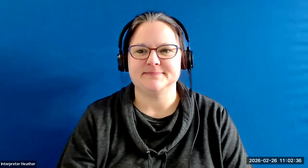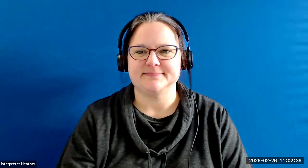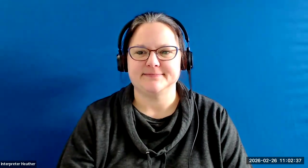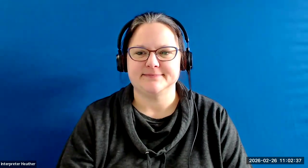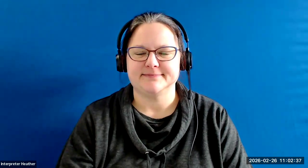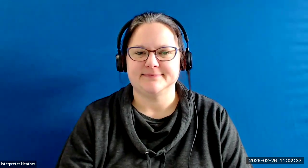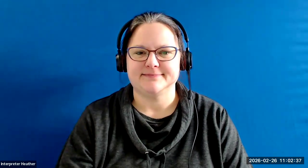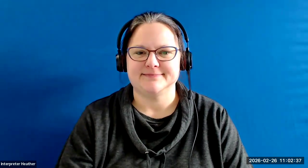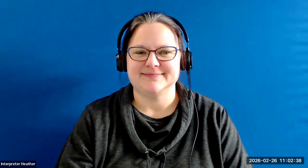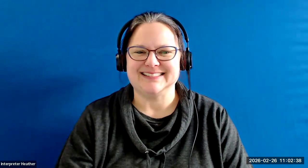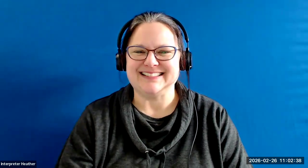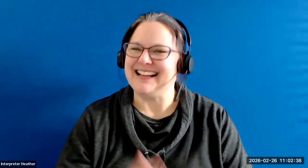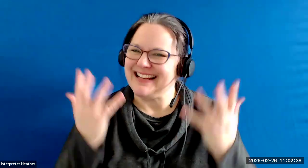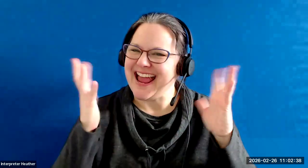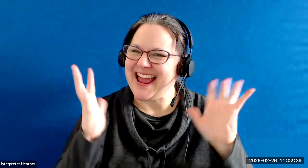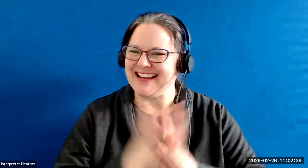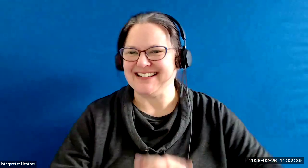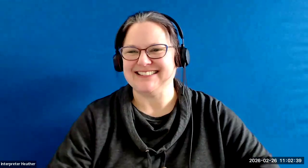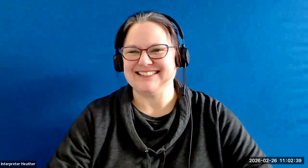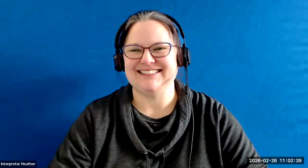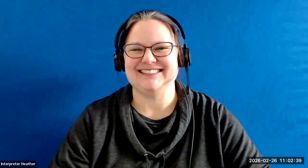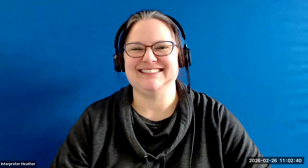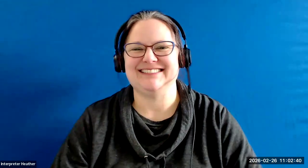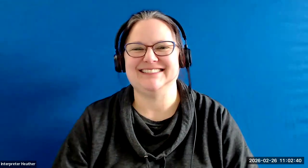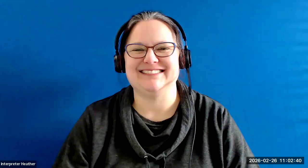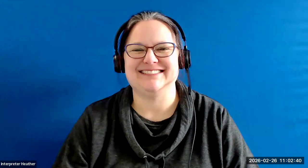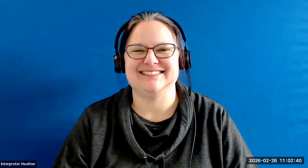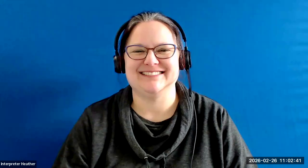Awesome. Yay.